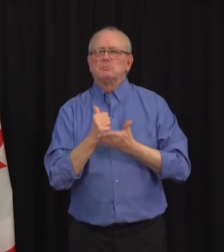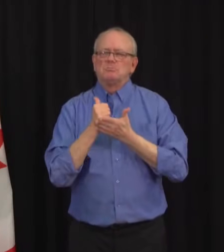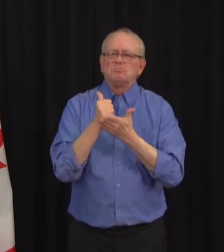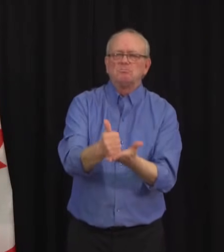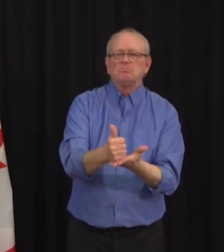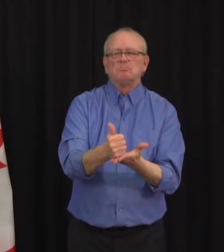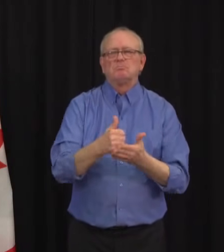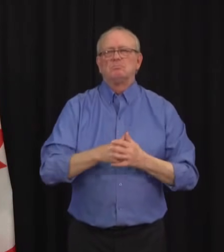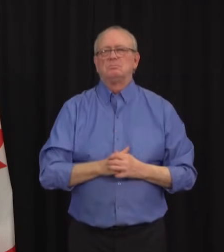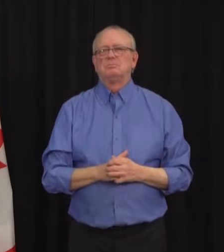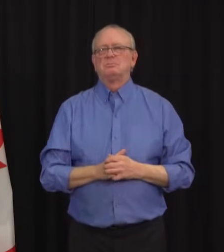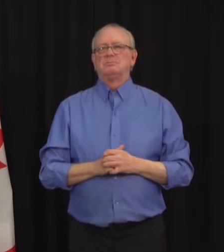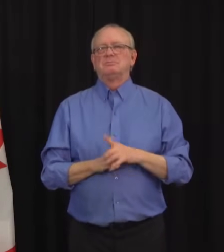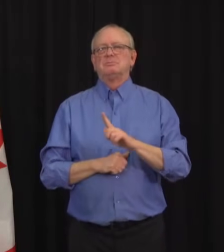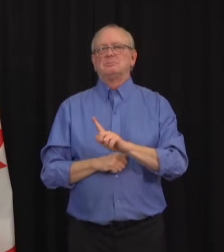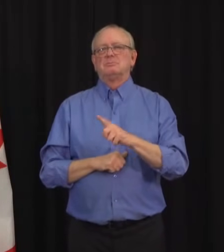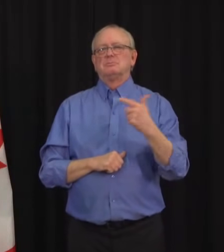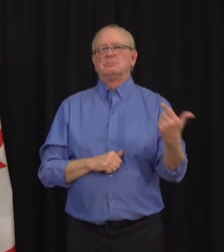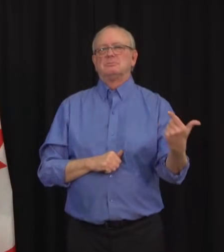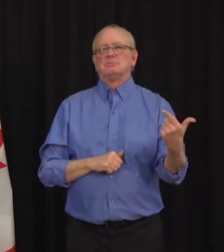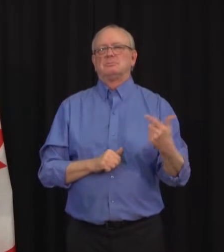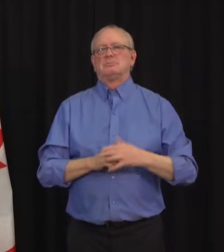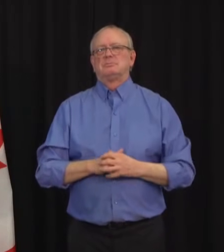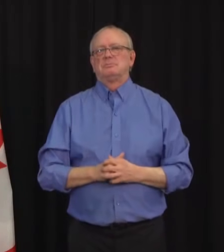Operator, could you put through our next question, please?